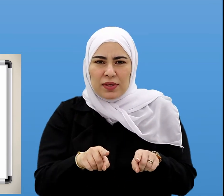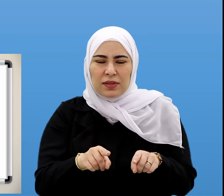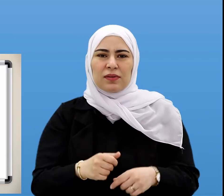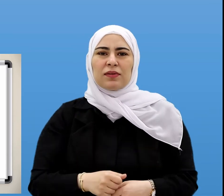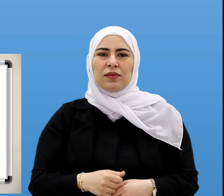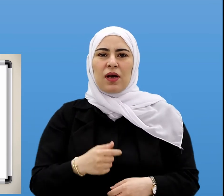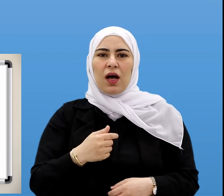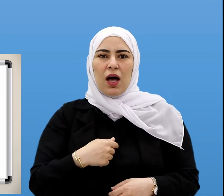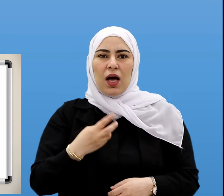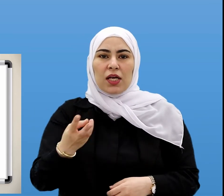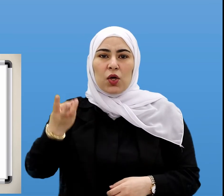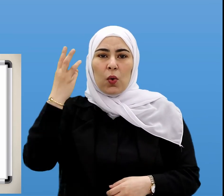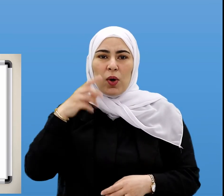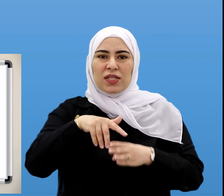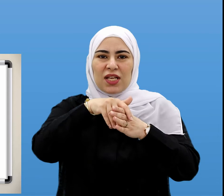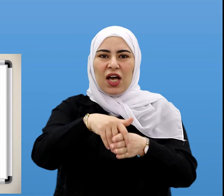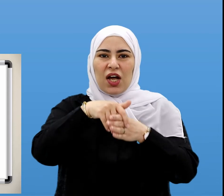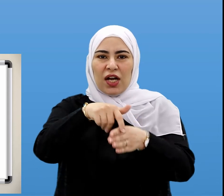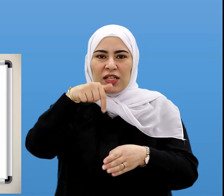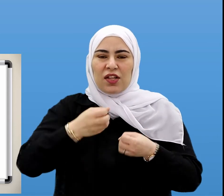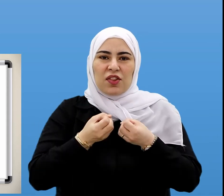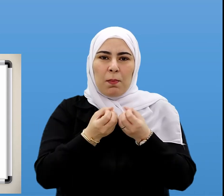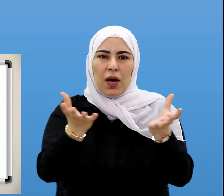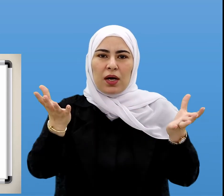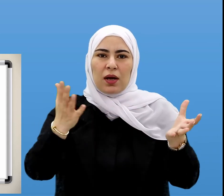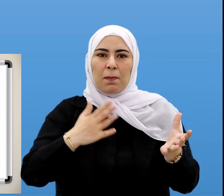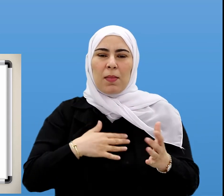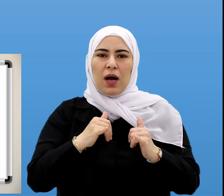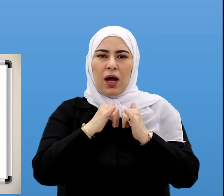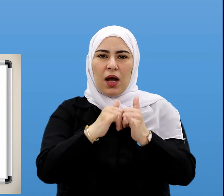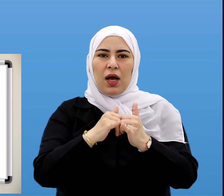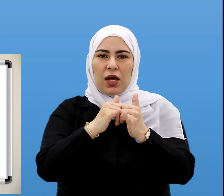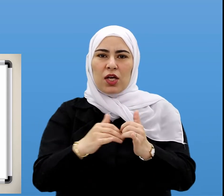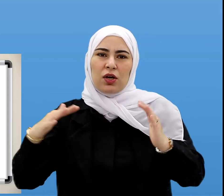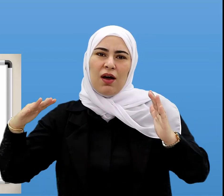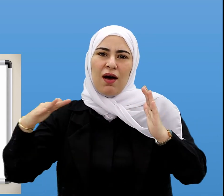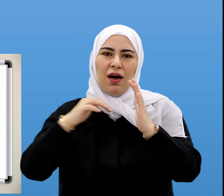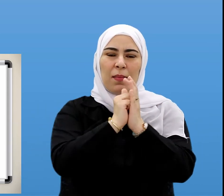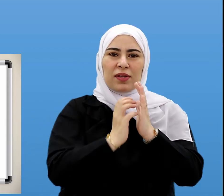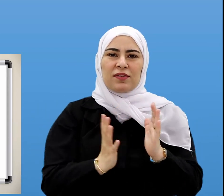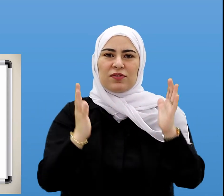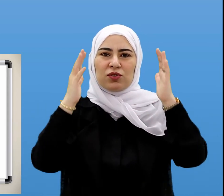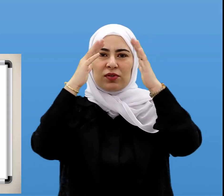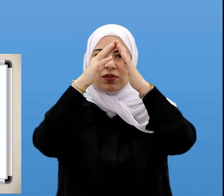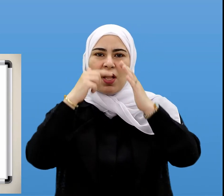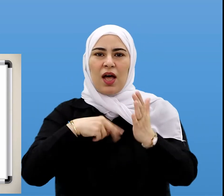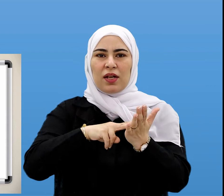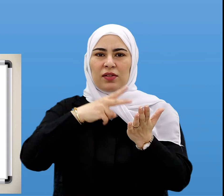park. My horse ran into a tree. I fell off and the horse fell on the top of me and trapped my leg.